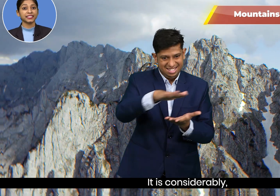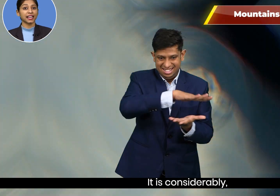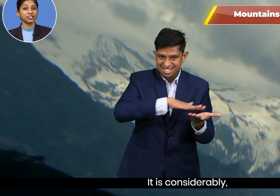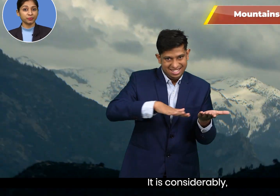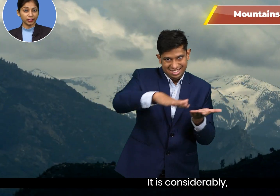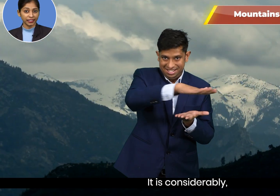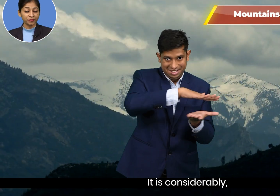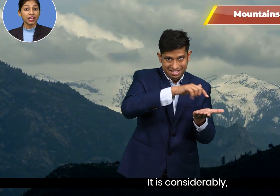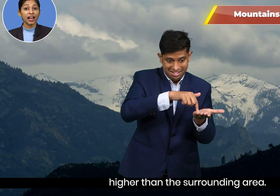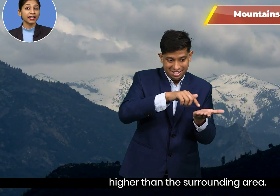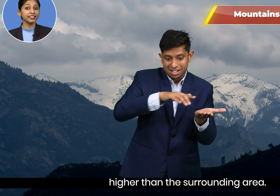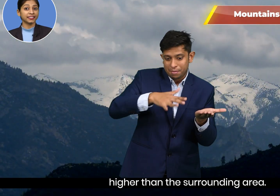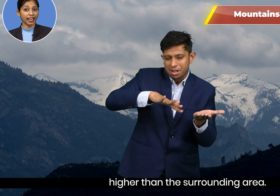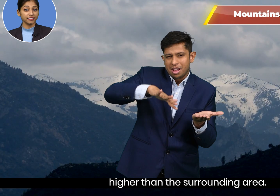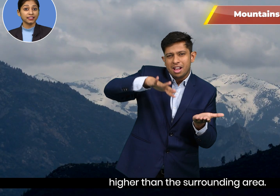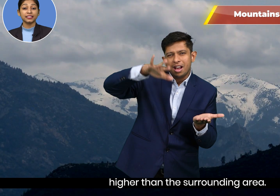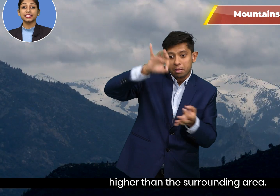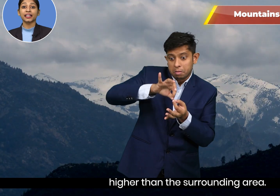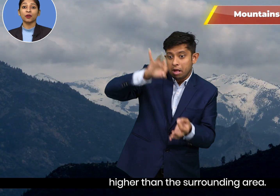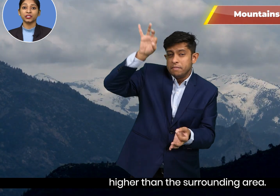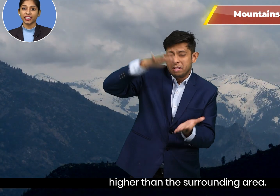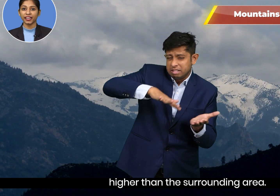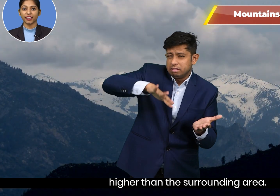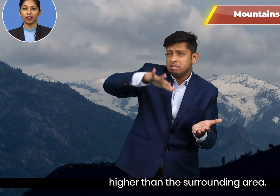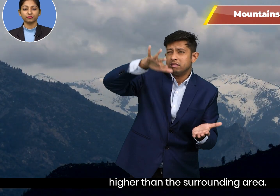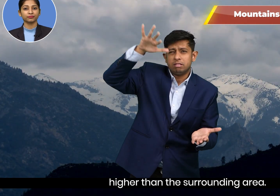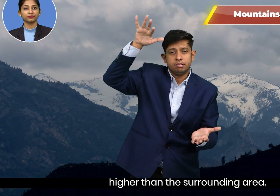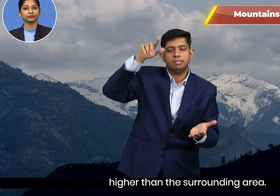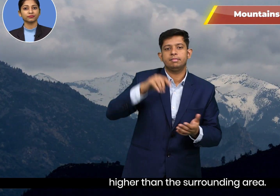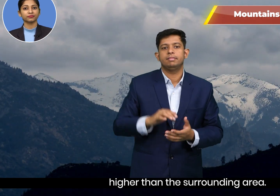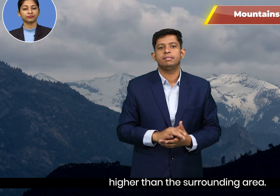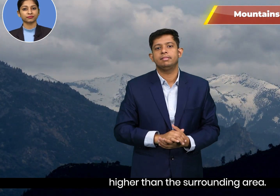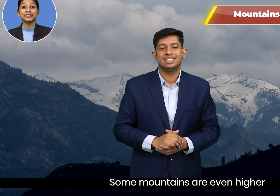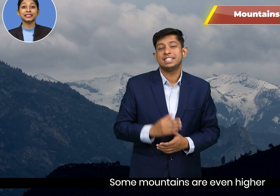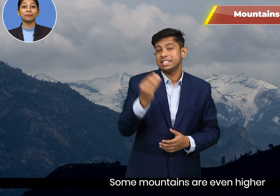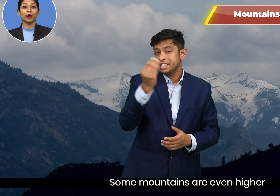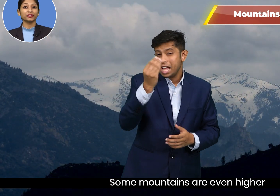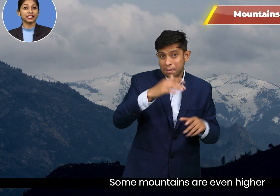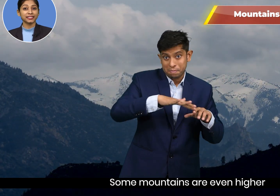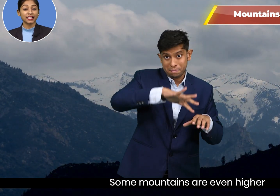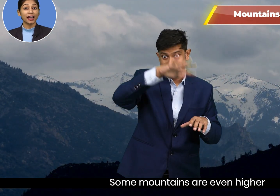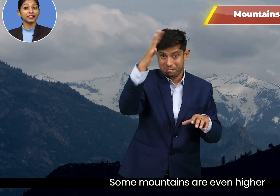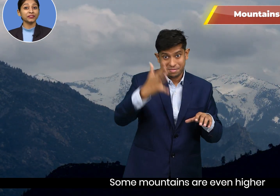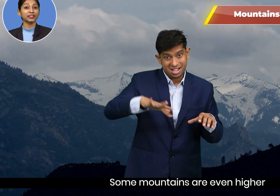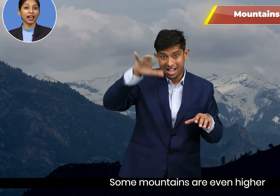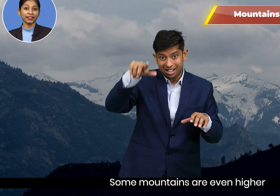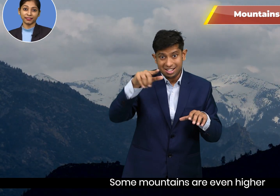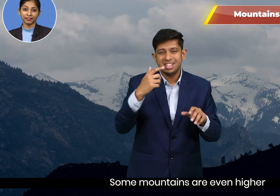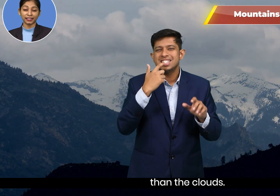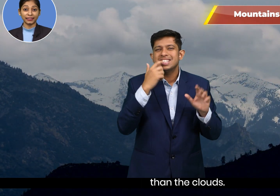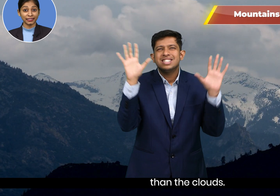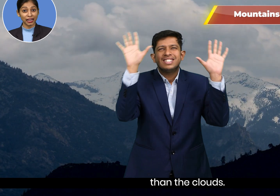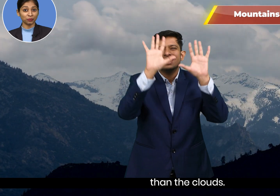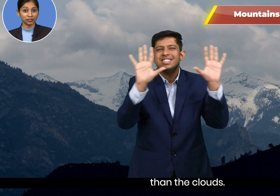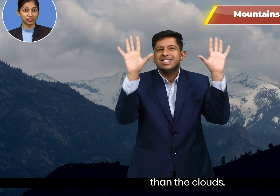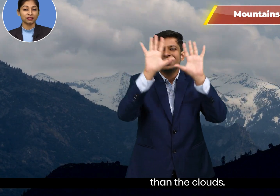It is considerably higher than the surrounding area. Some mountains are even higher